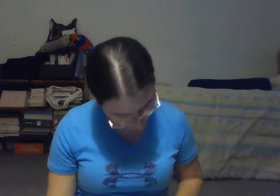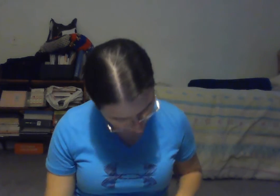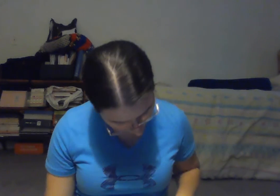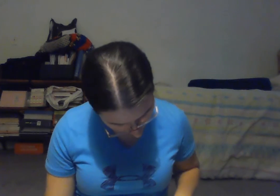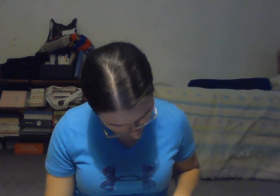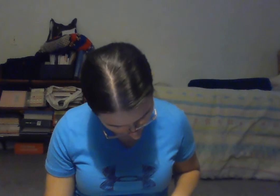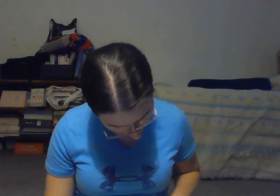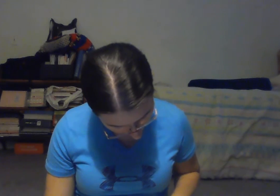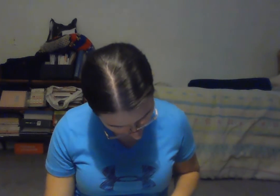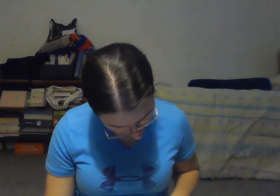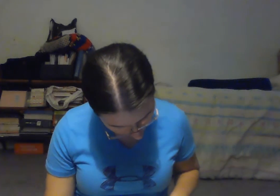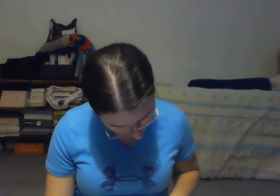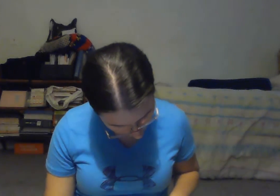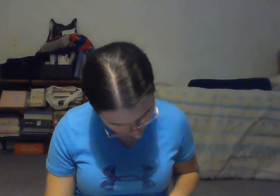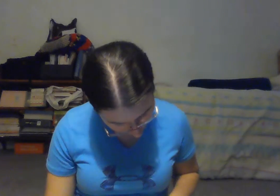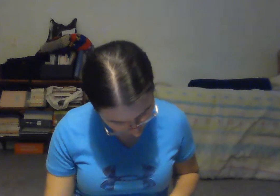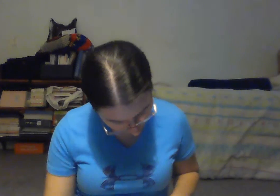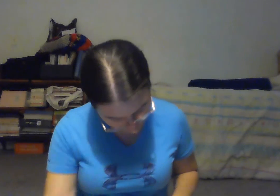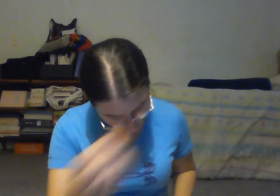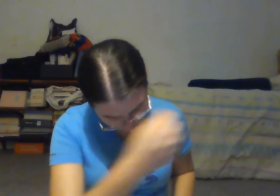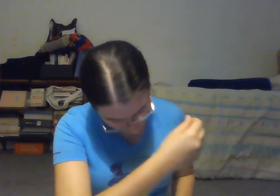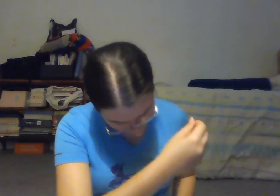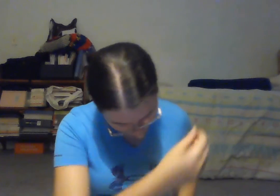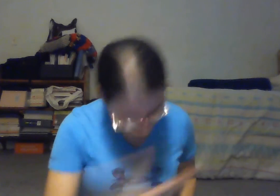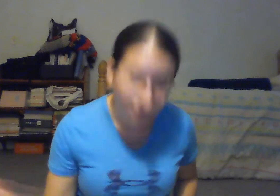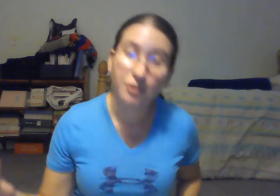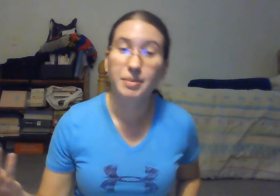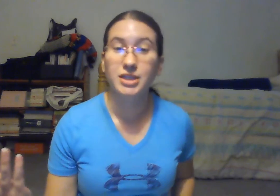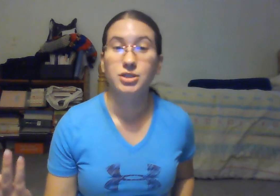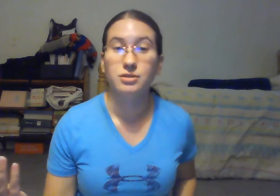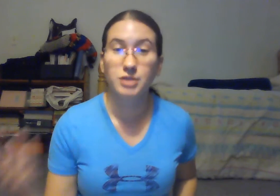Here we have, she give me several